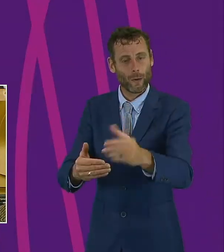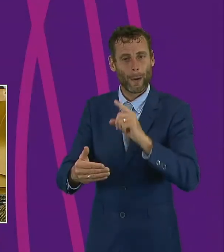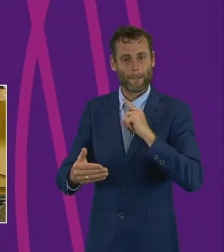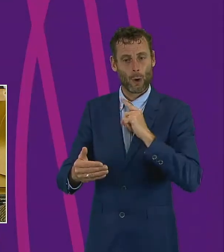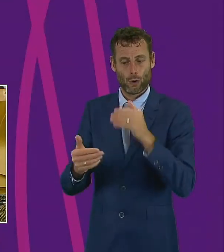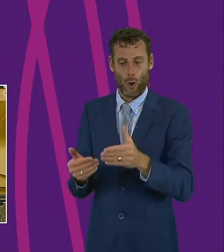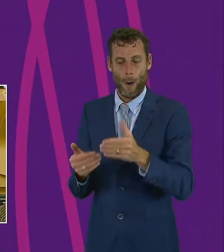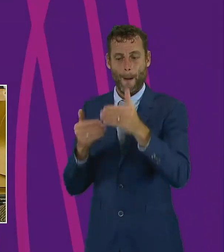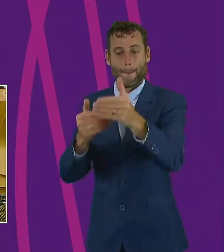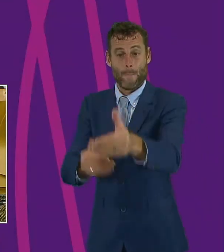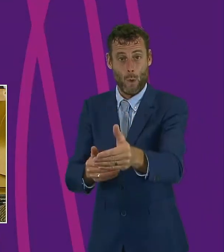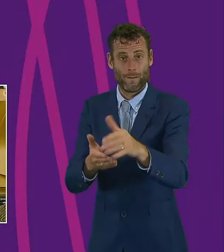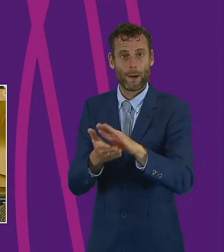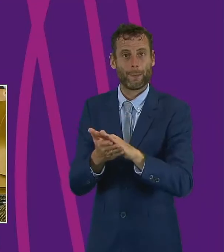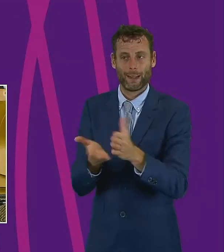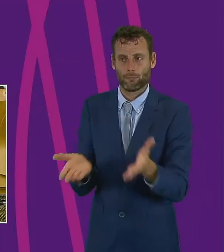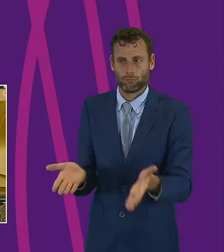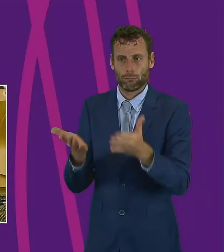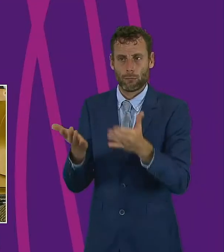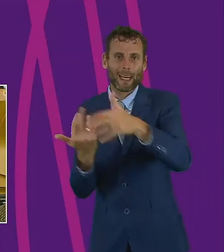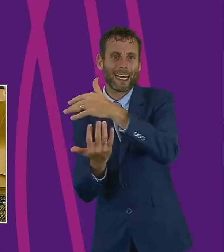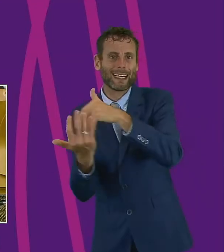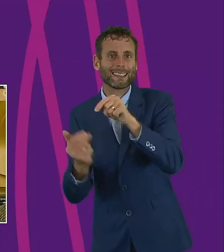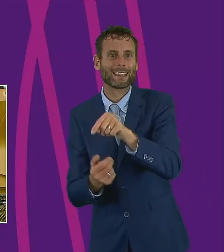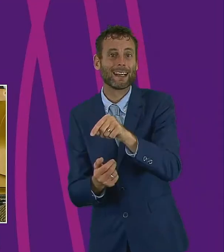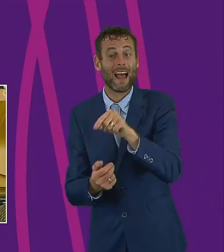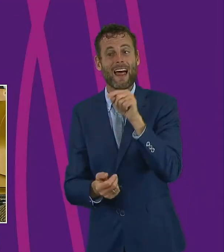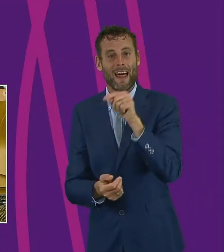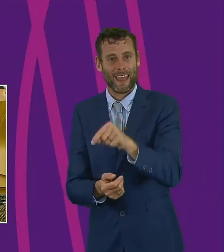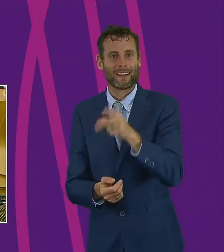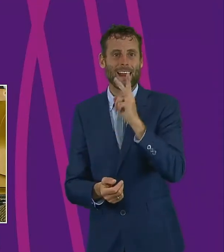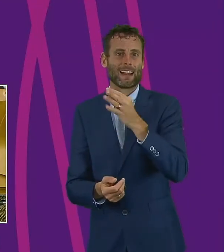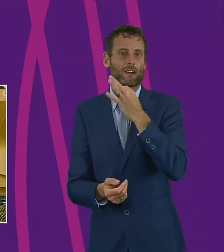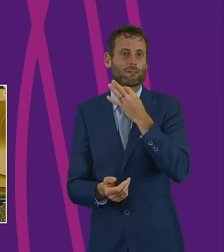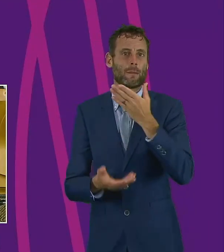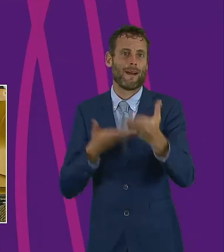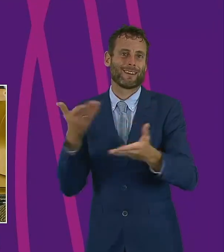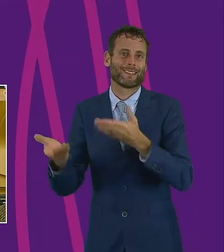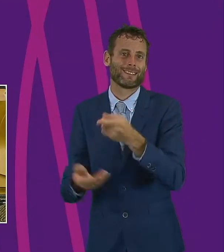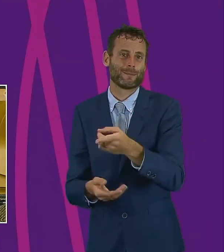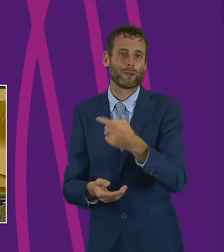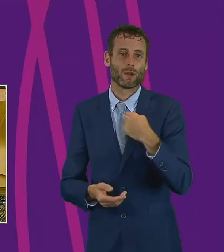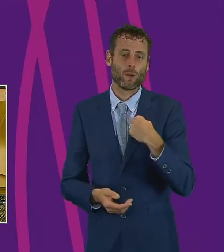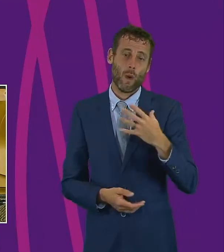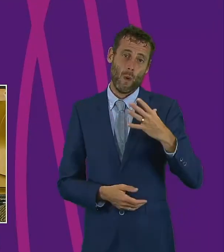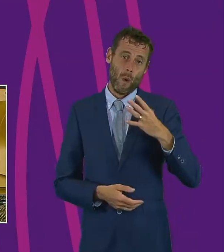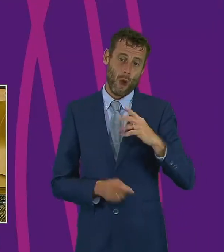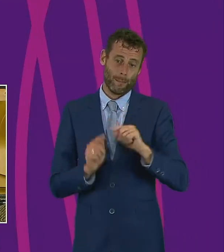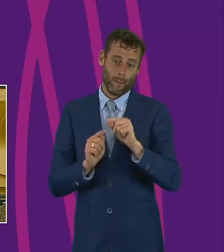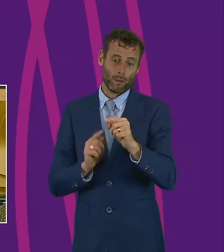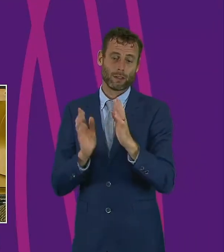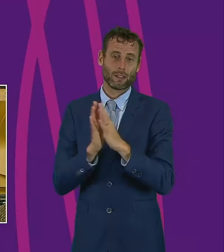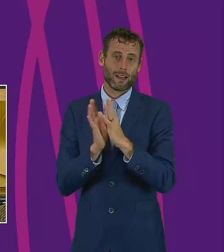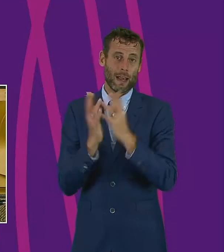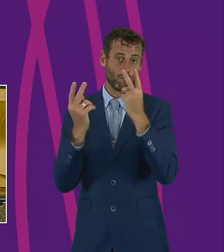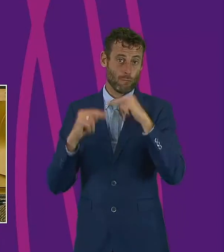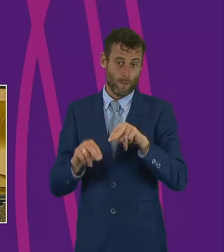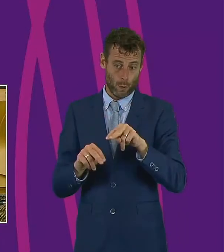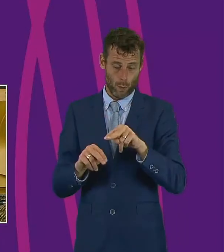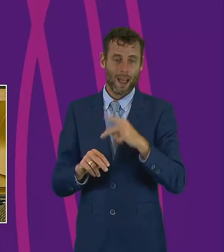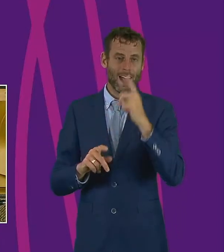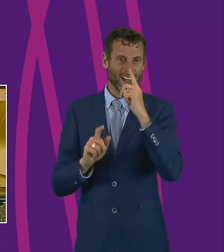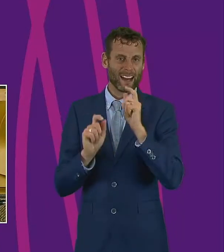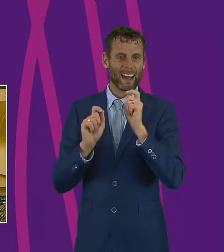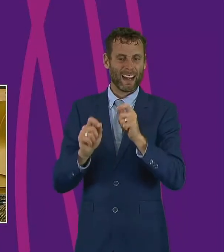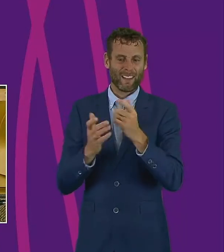of course, risk transmission increasing again. And I hope that after that review on Sunday, we will be able to set out a firm